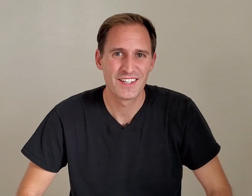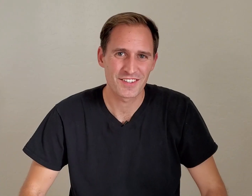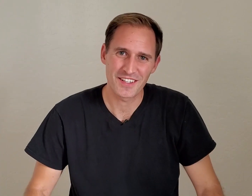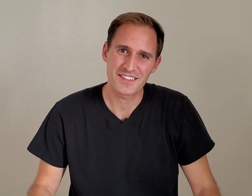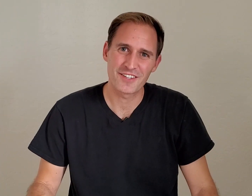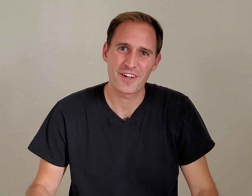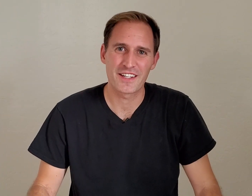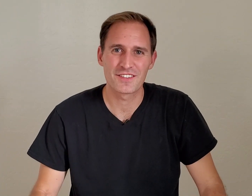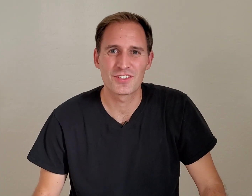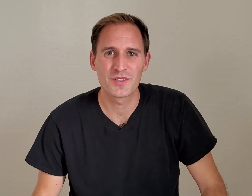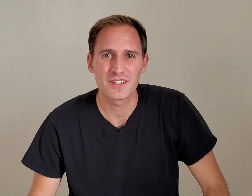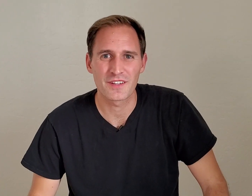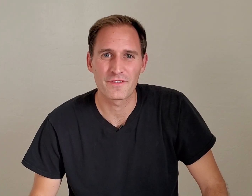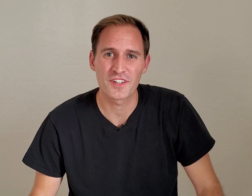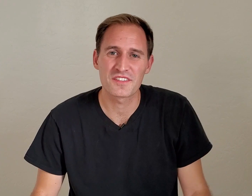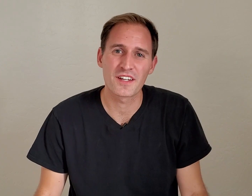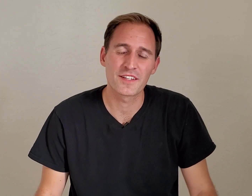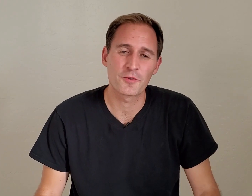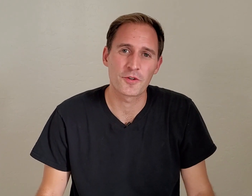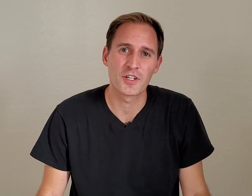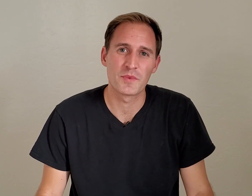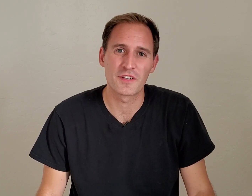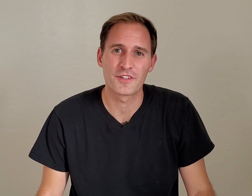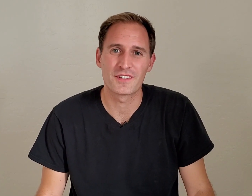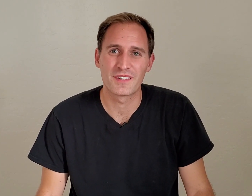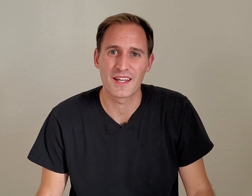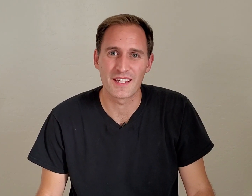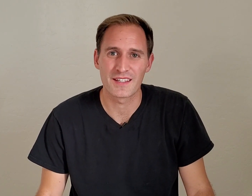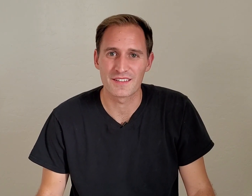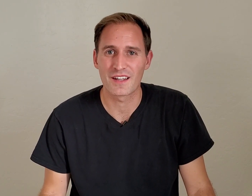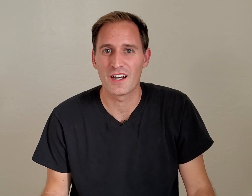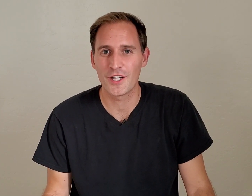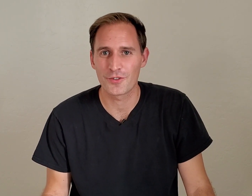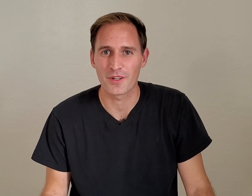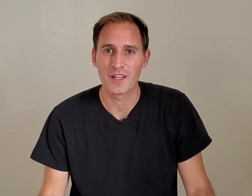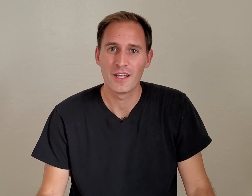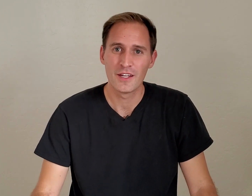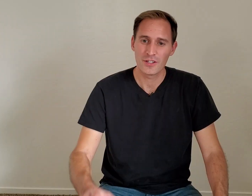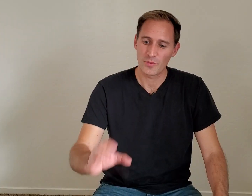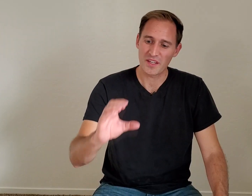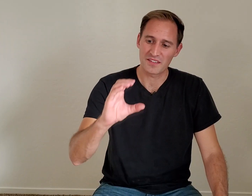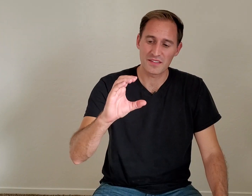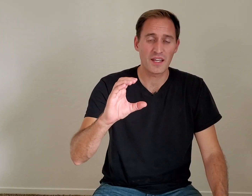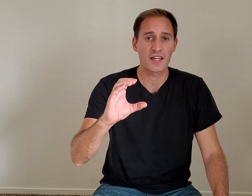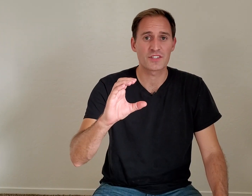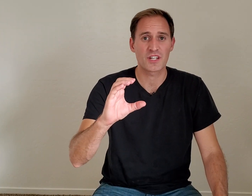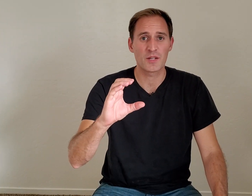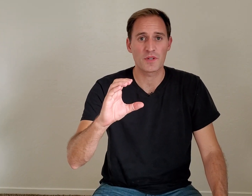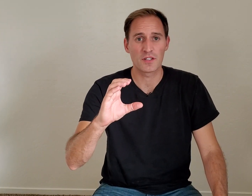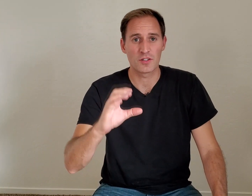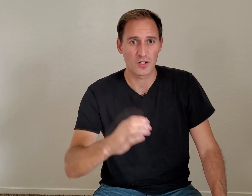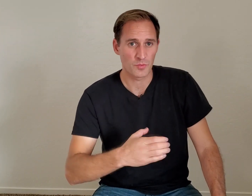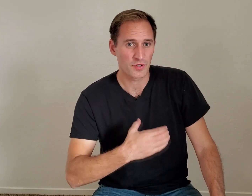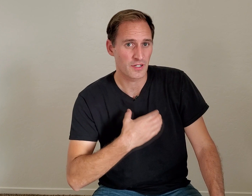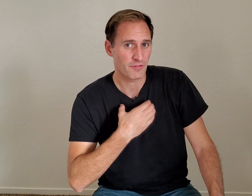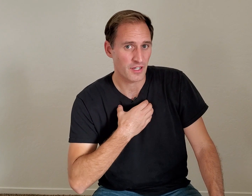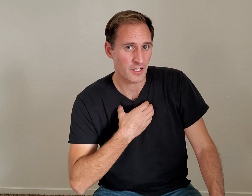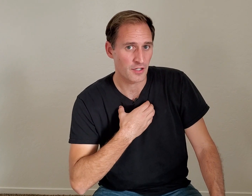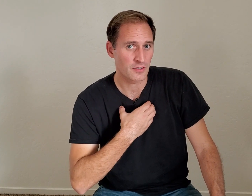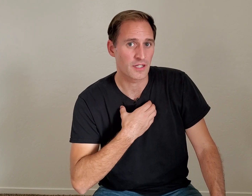So let's get right into it. The first sign that we're going to be learning today is hungry. You make a C hand shape and you put it right here and